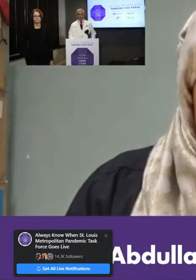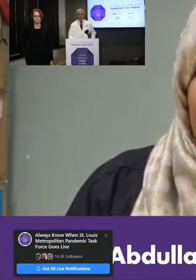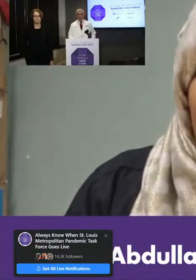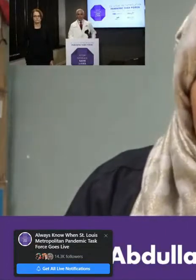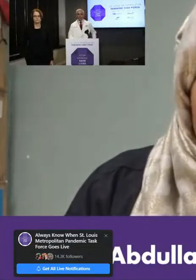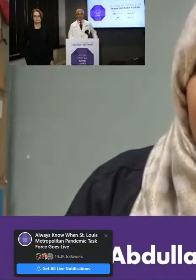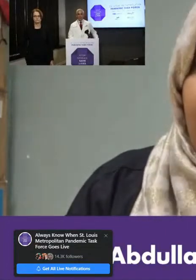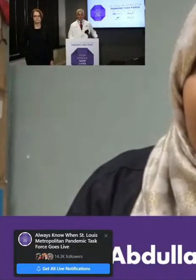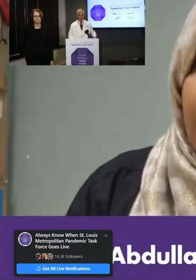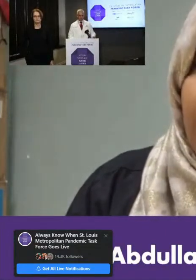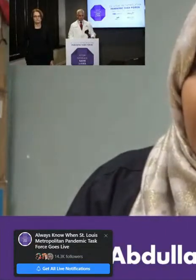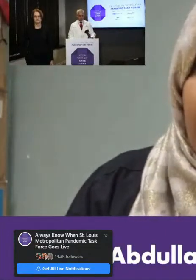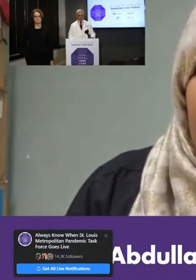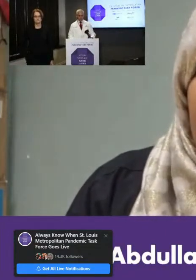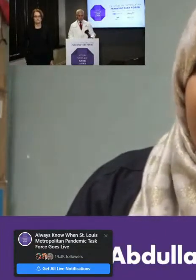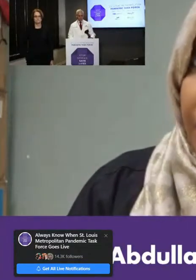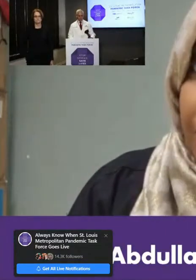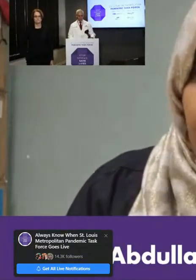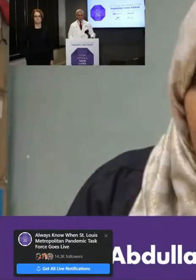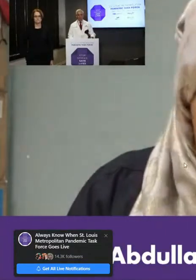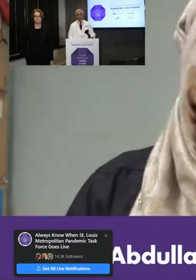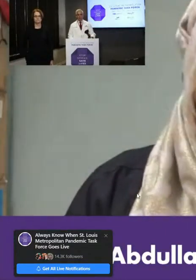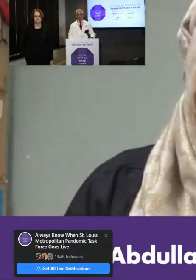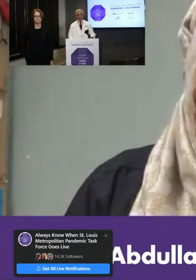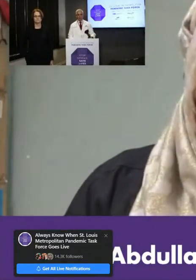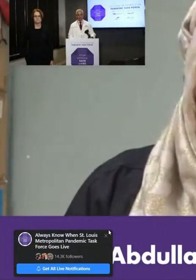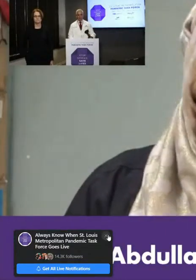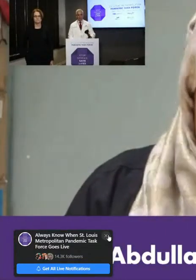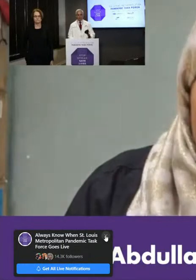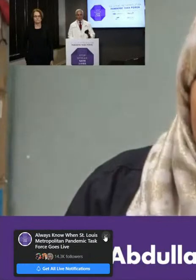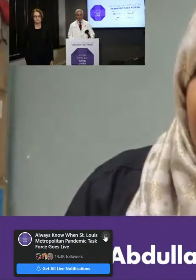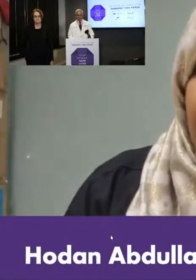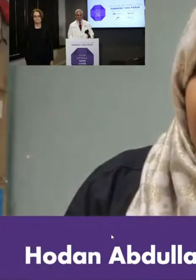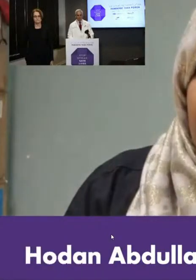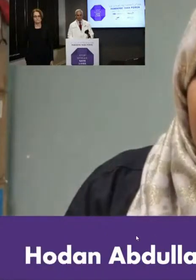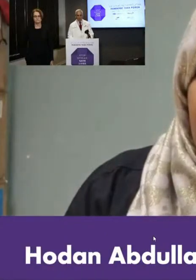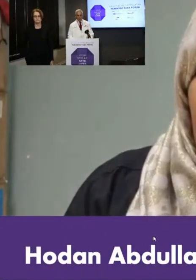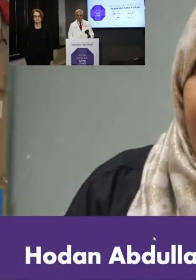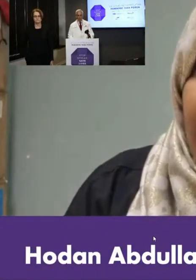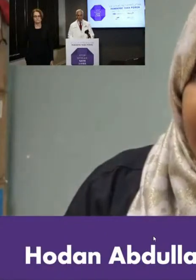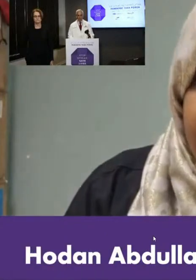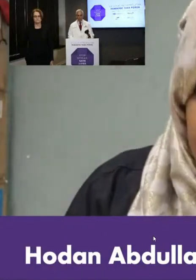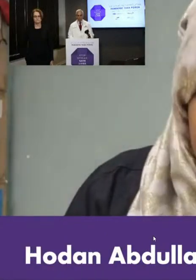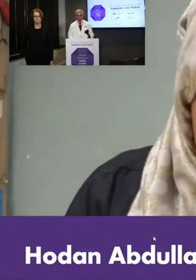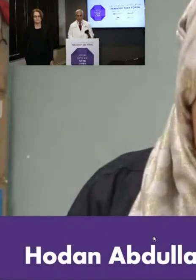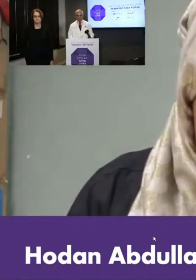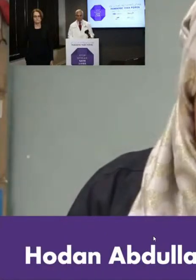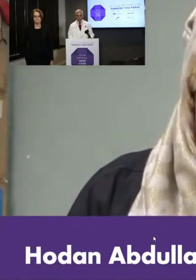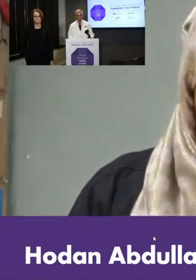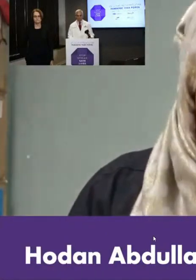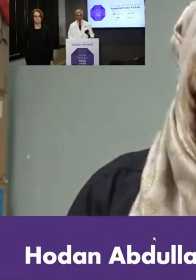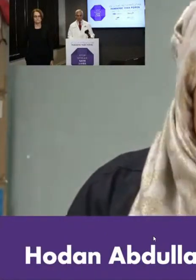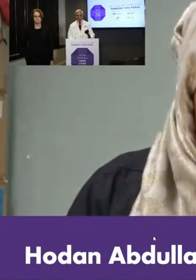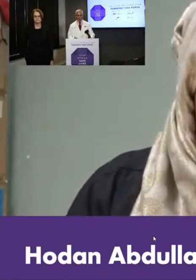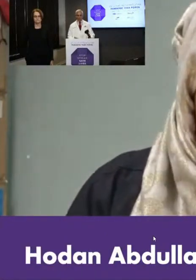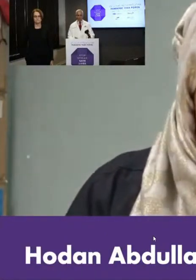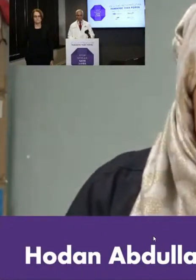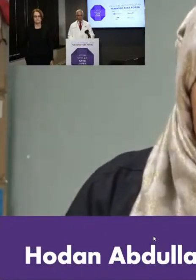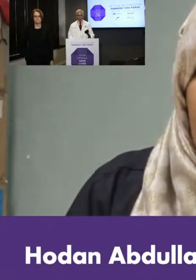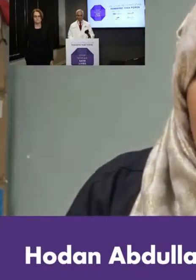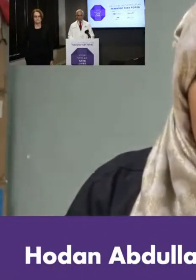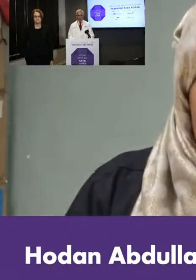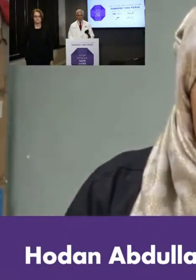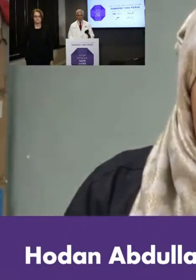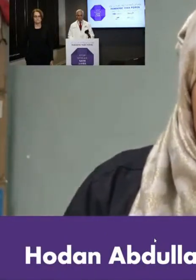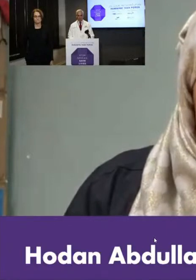He would sit there, just keep track of the death toll. And I can just see the panic eating away at him. Even within the safety